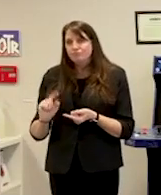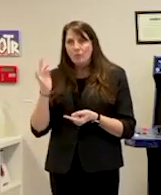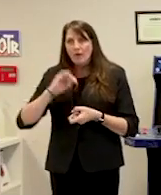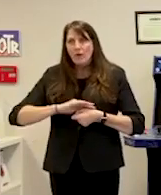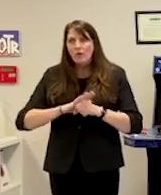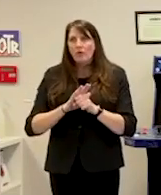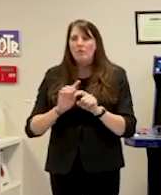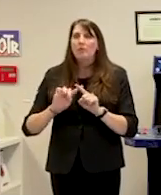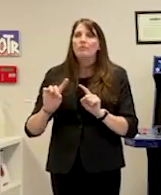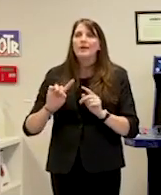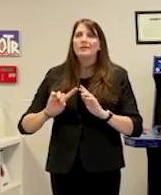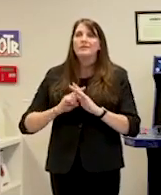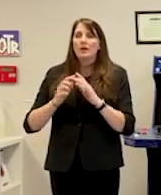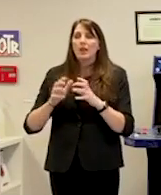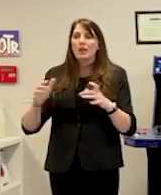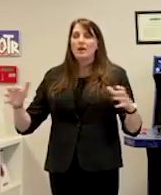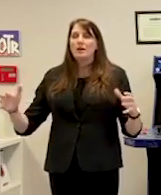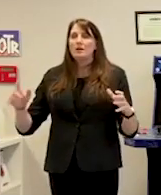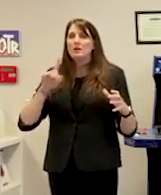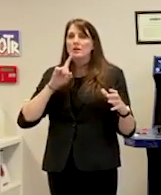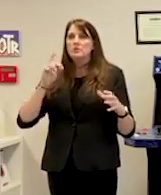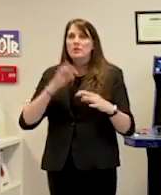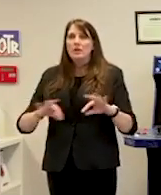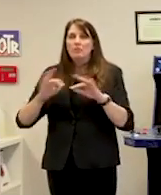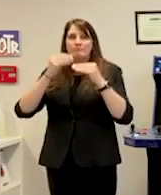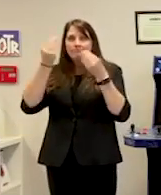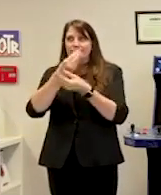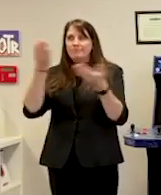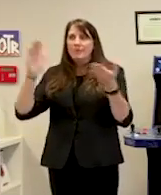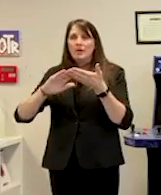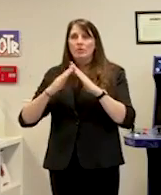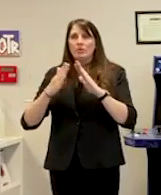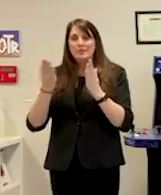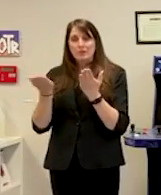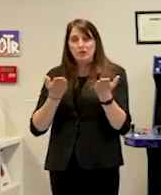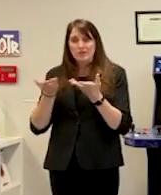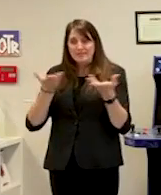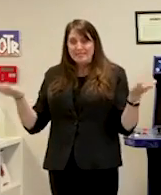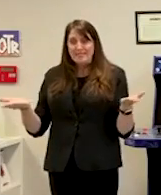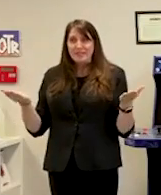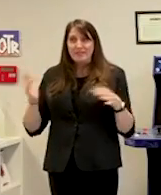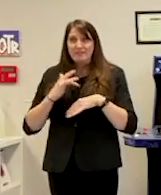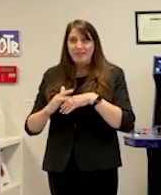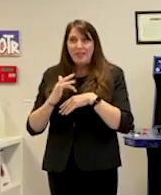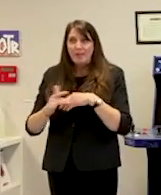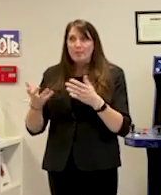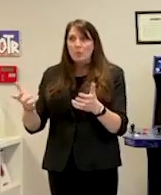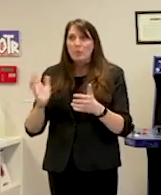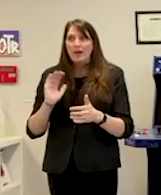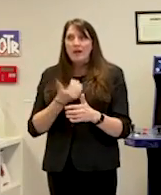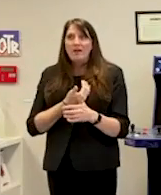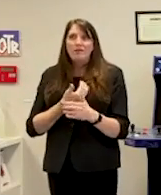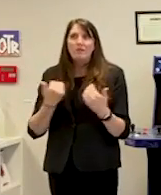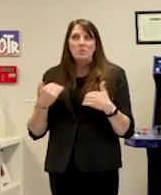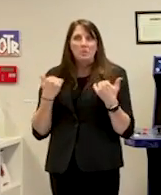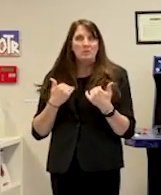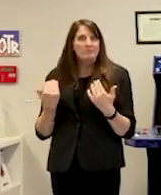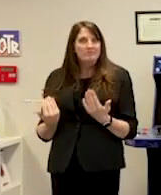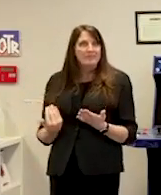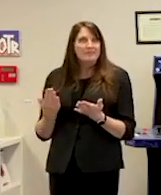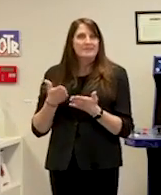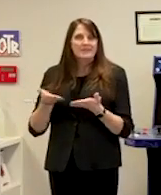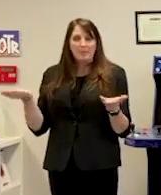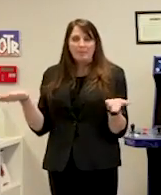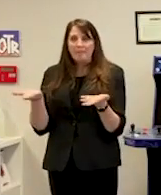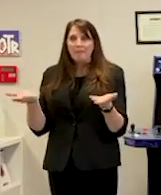very important for us to get the message out in the community that we're here. These services are here. And we would like for our kids to drop in